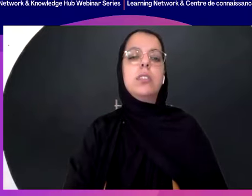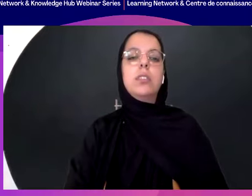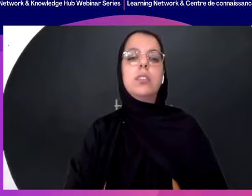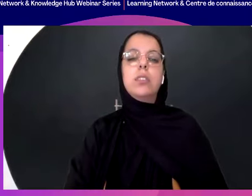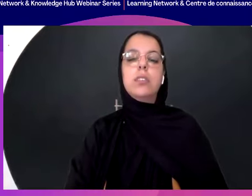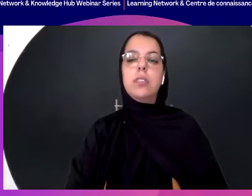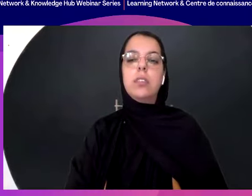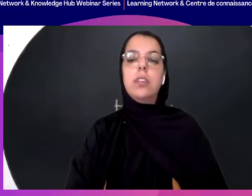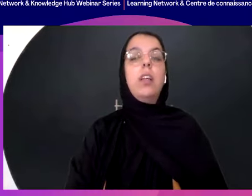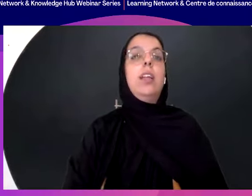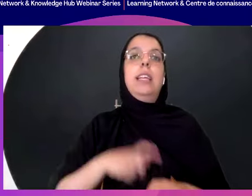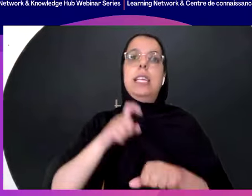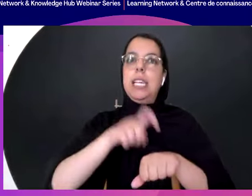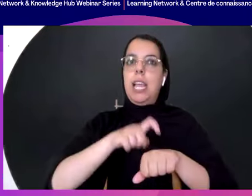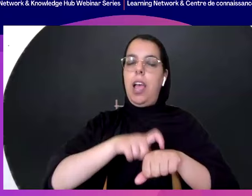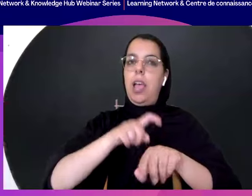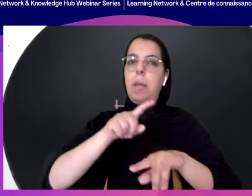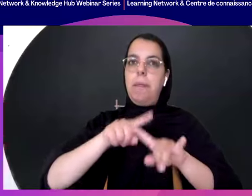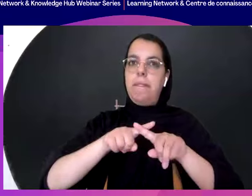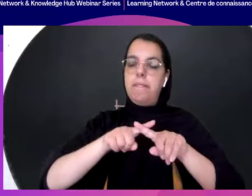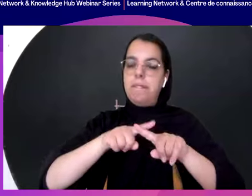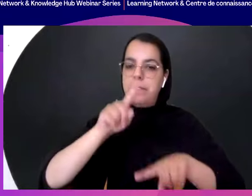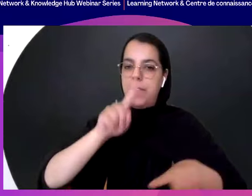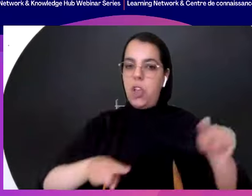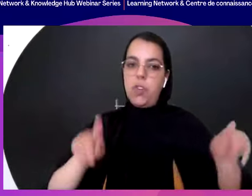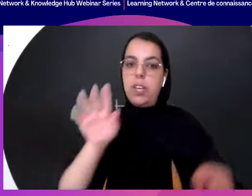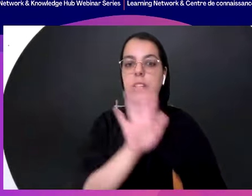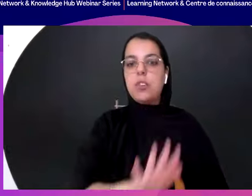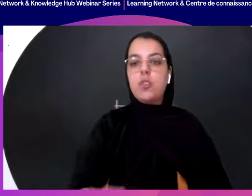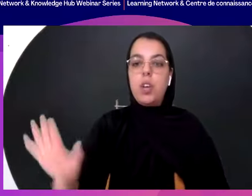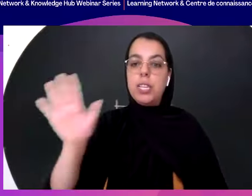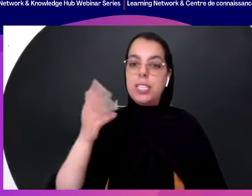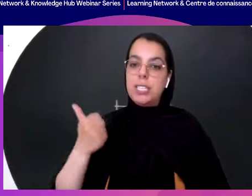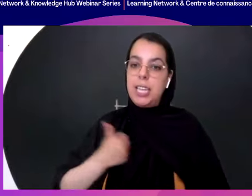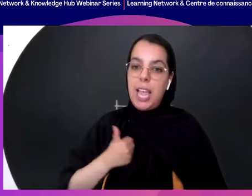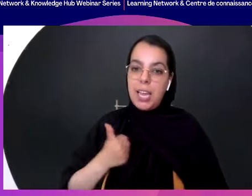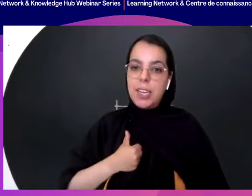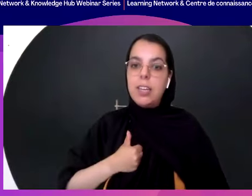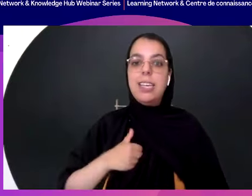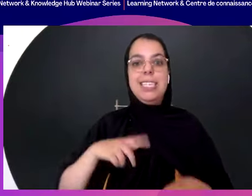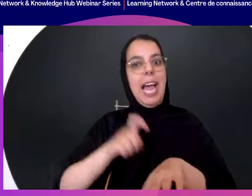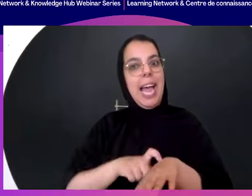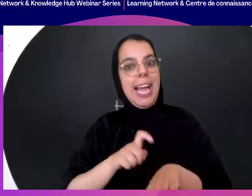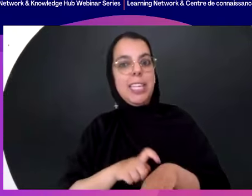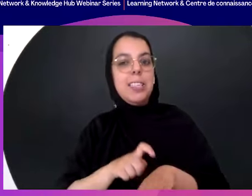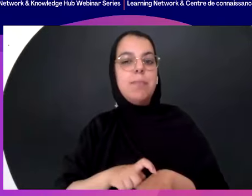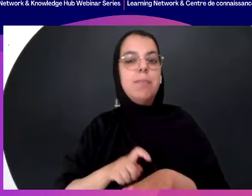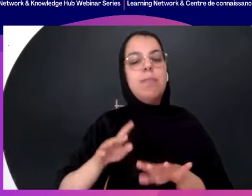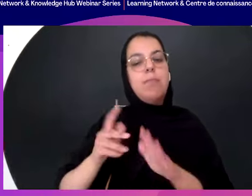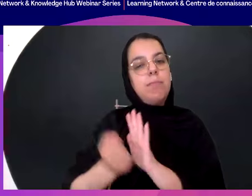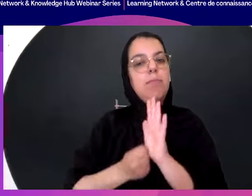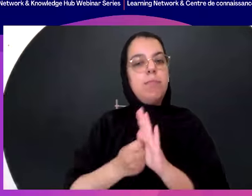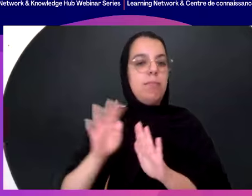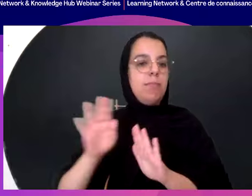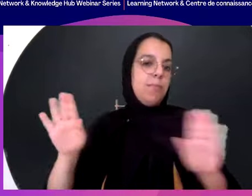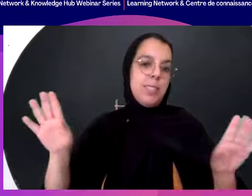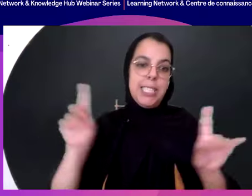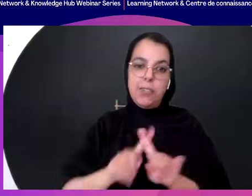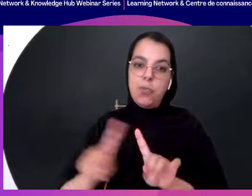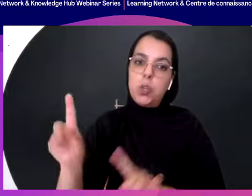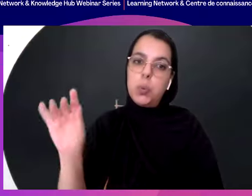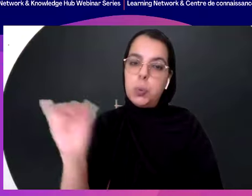It varied across Canada and across time. And so